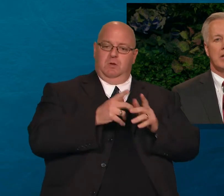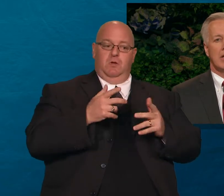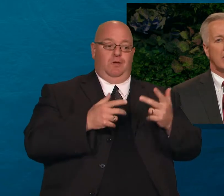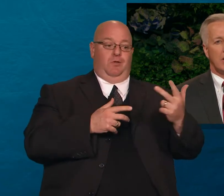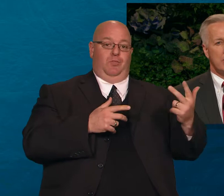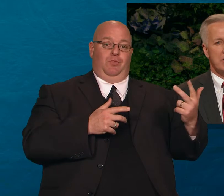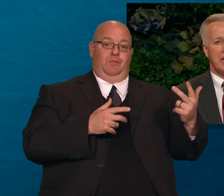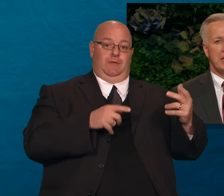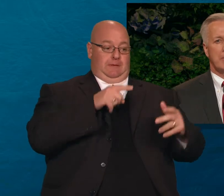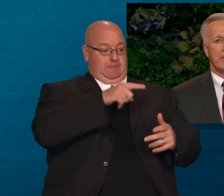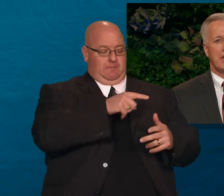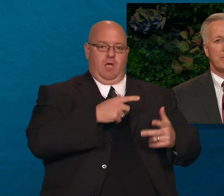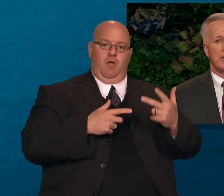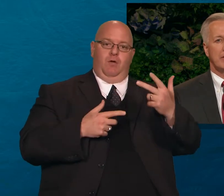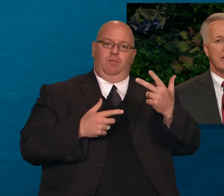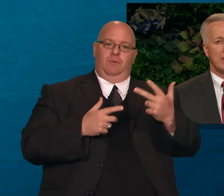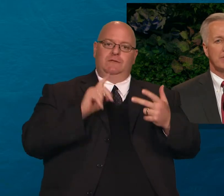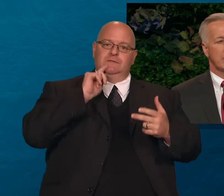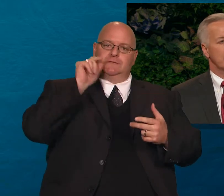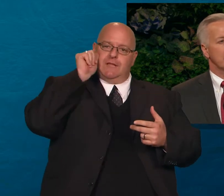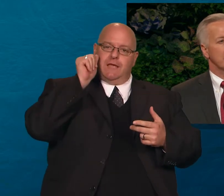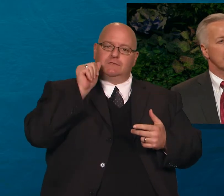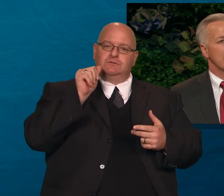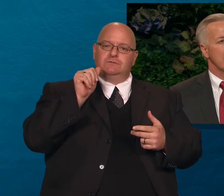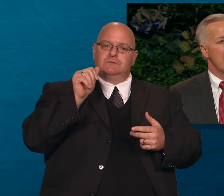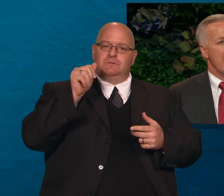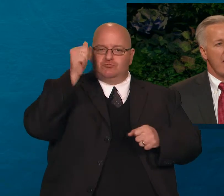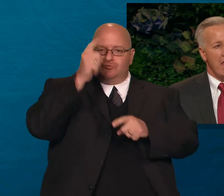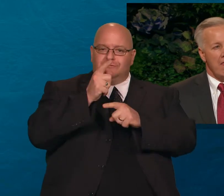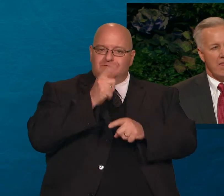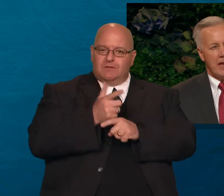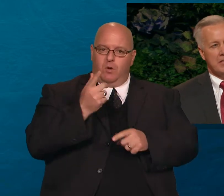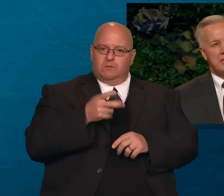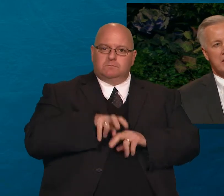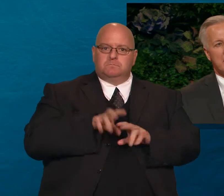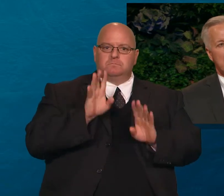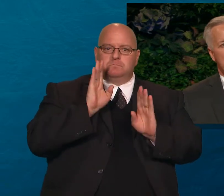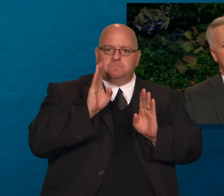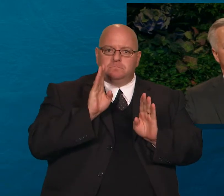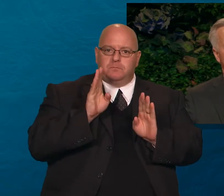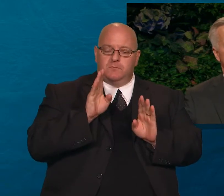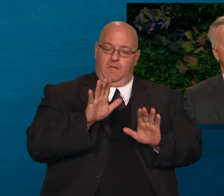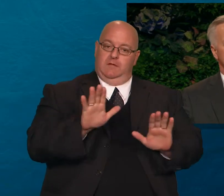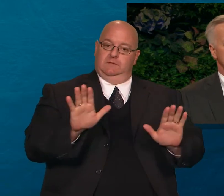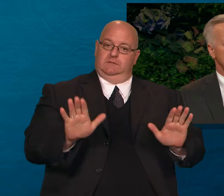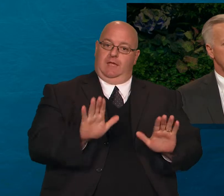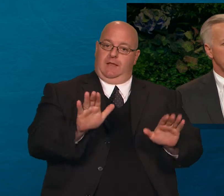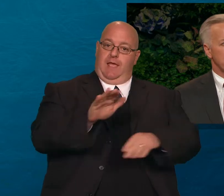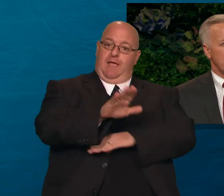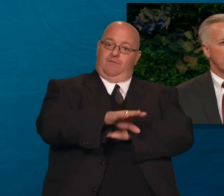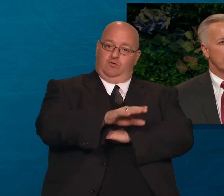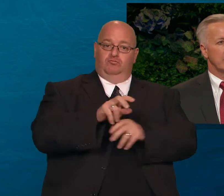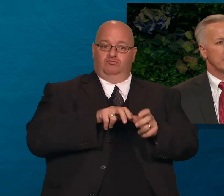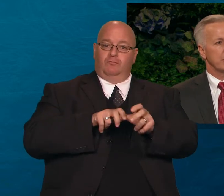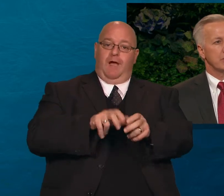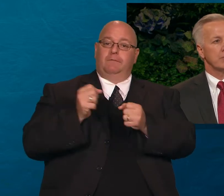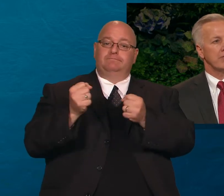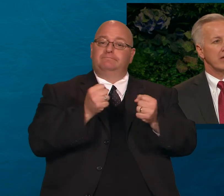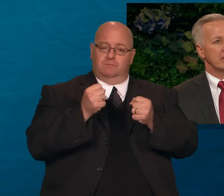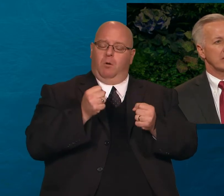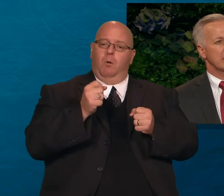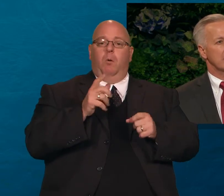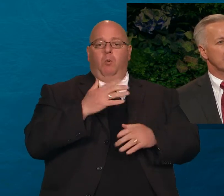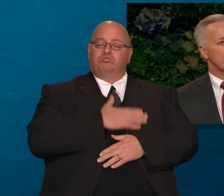siblings all sat up and paid careful attention. That Sunday afternoon ride in the country was probably an